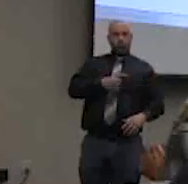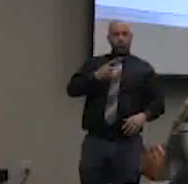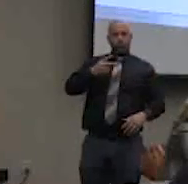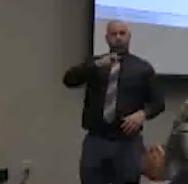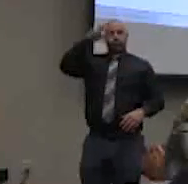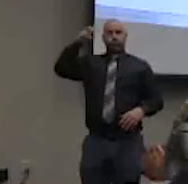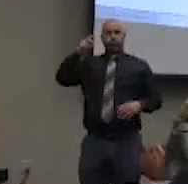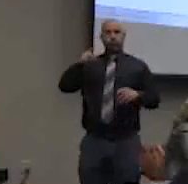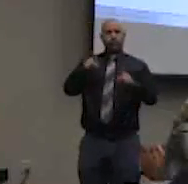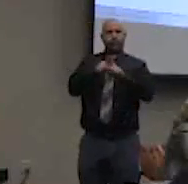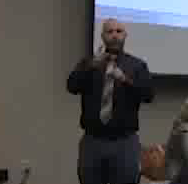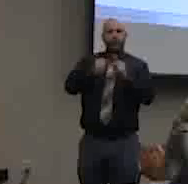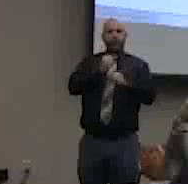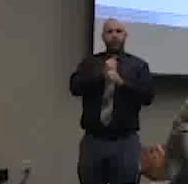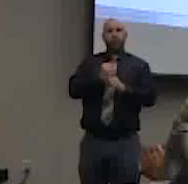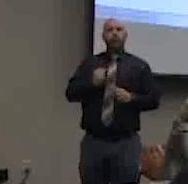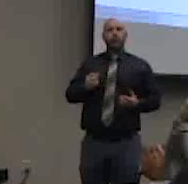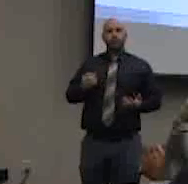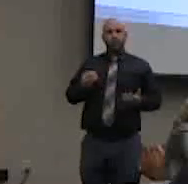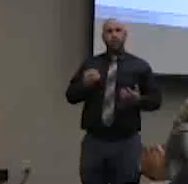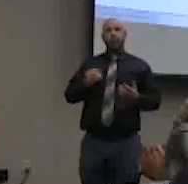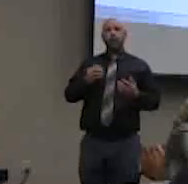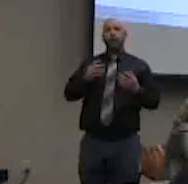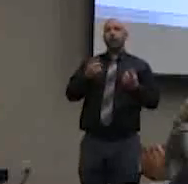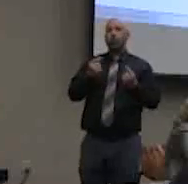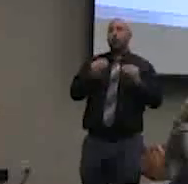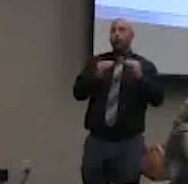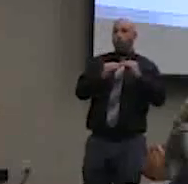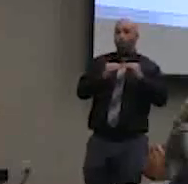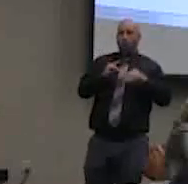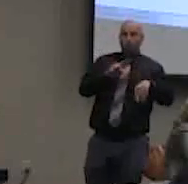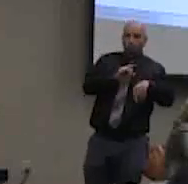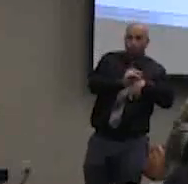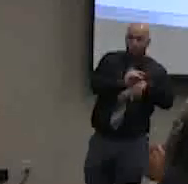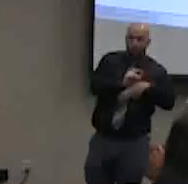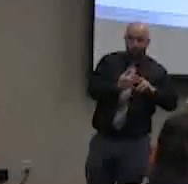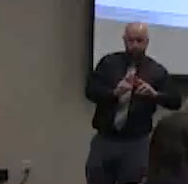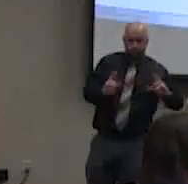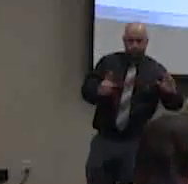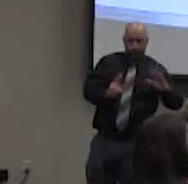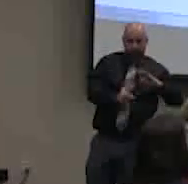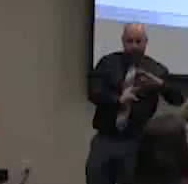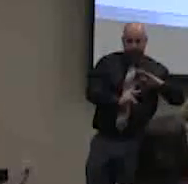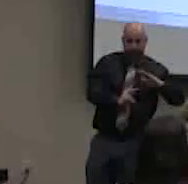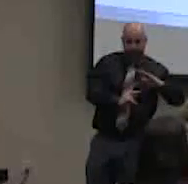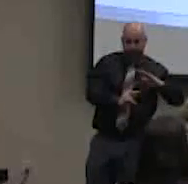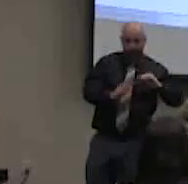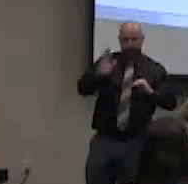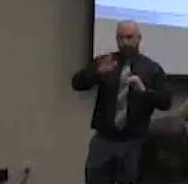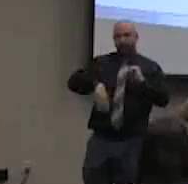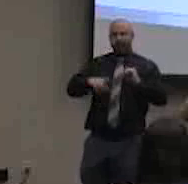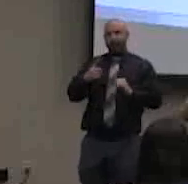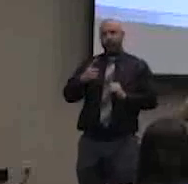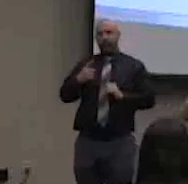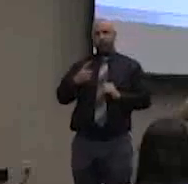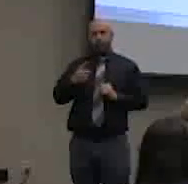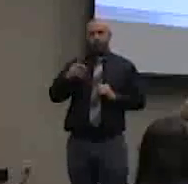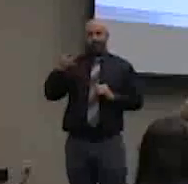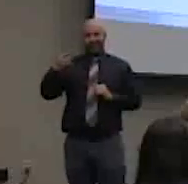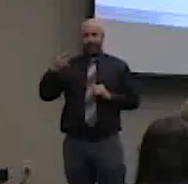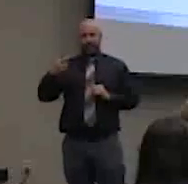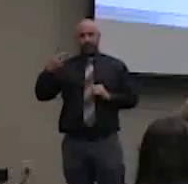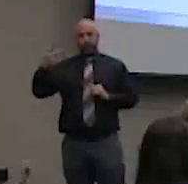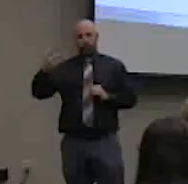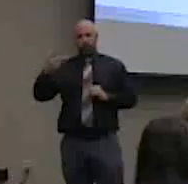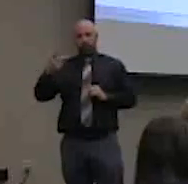in the first few years of our children's lives, we know we can prepare them in their kindergarten at a very similar place, in first grade, a very similar place, in second grade. And our teachers